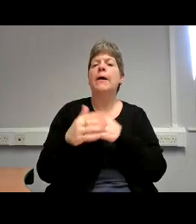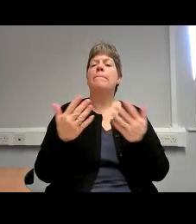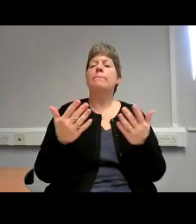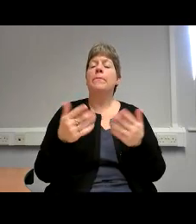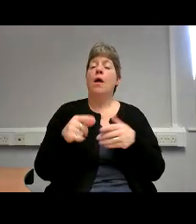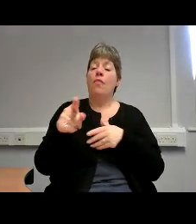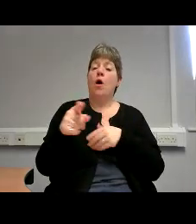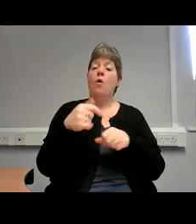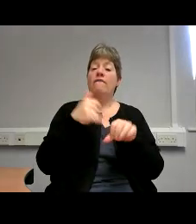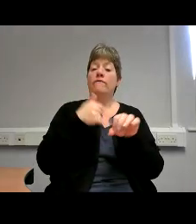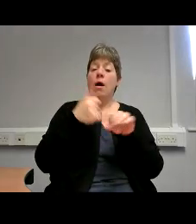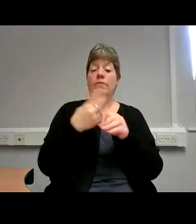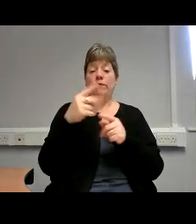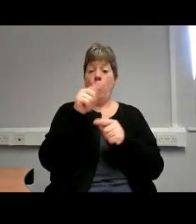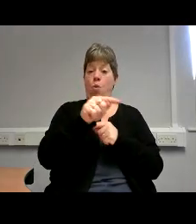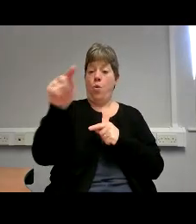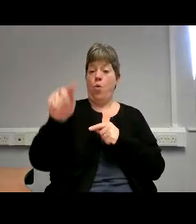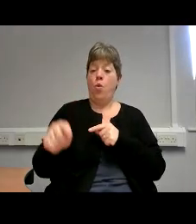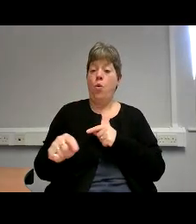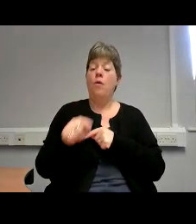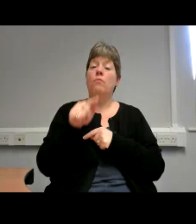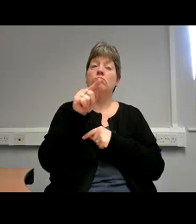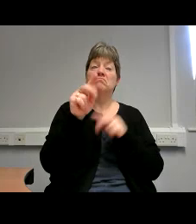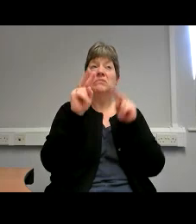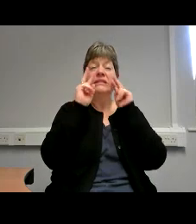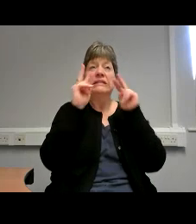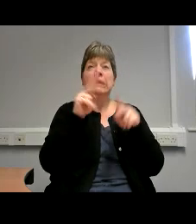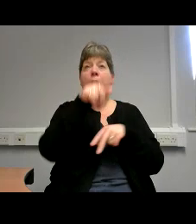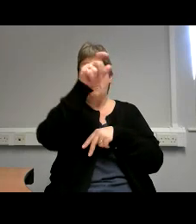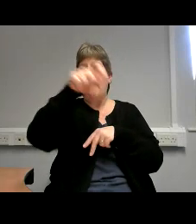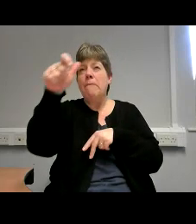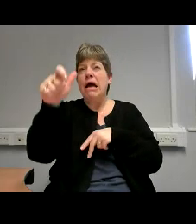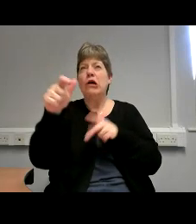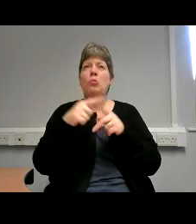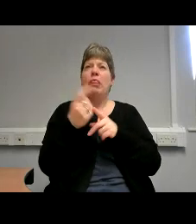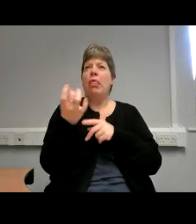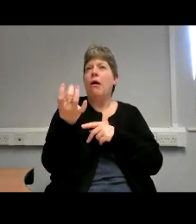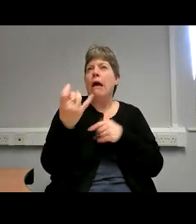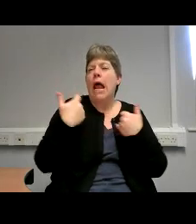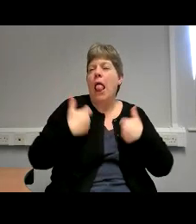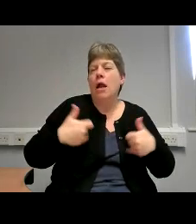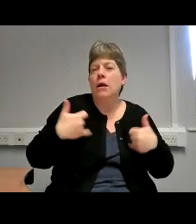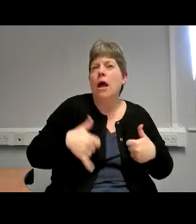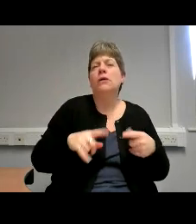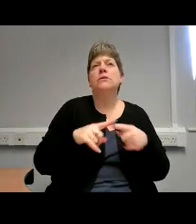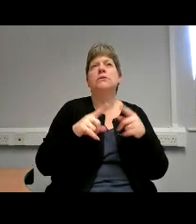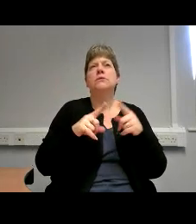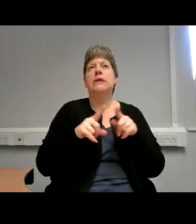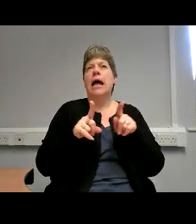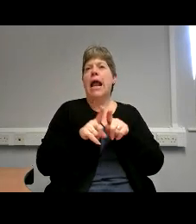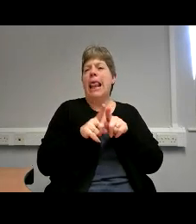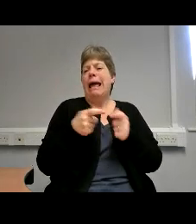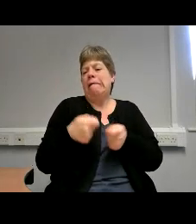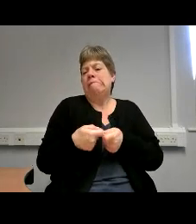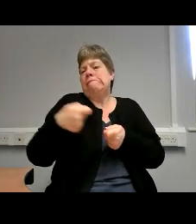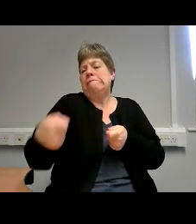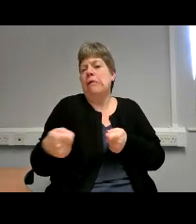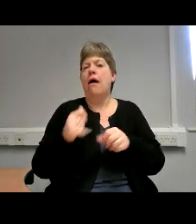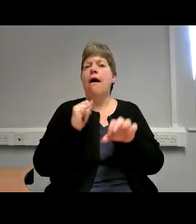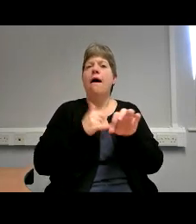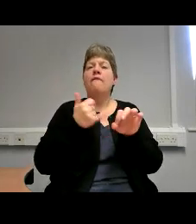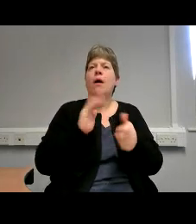those 4 sites, they see patients around minor illness. So it's a bit of an extension of the Pharmacy First service.